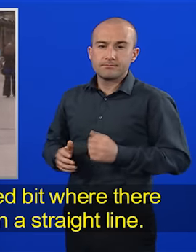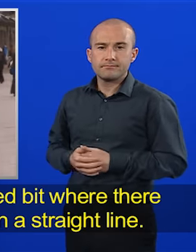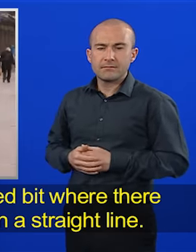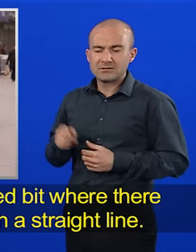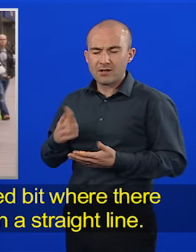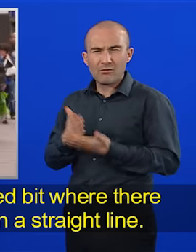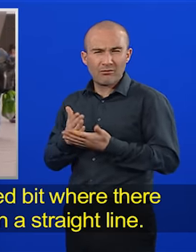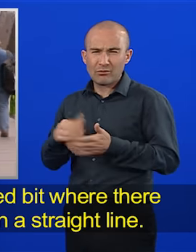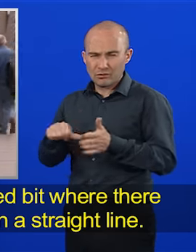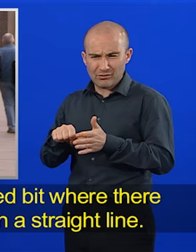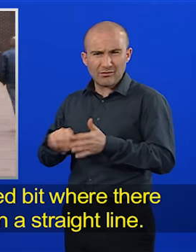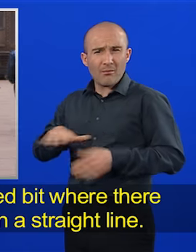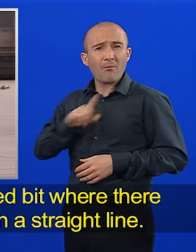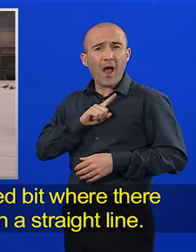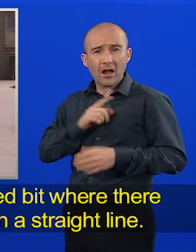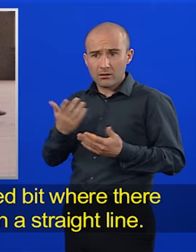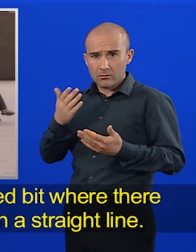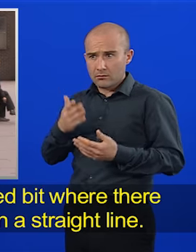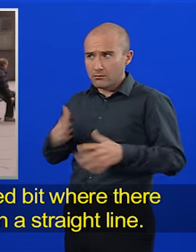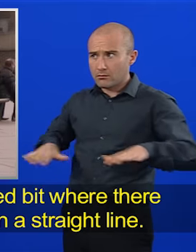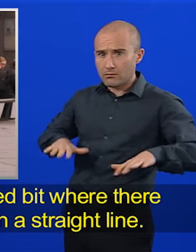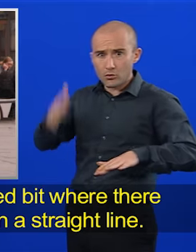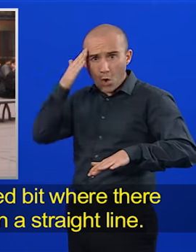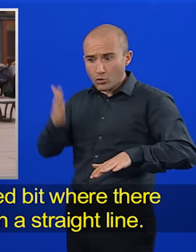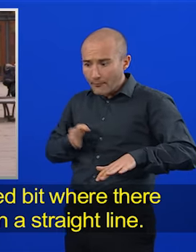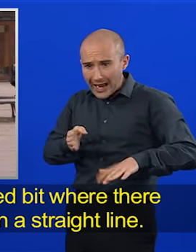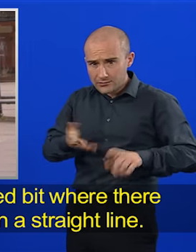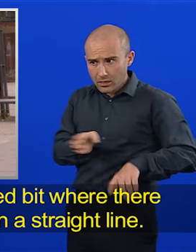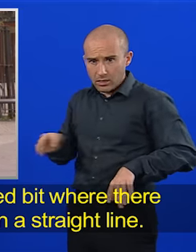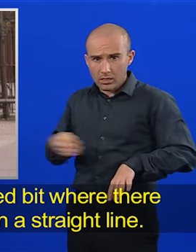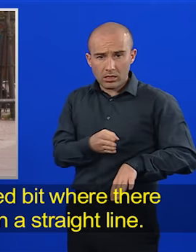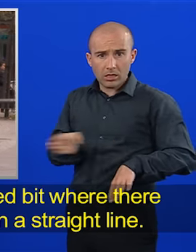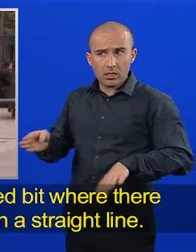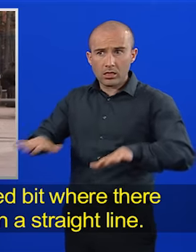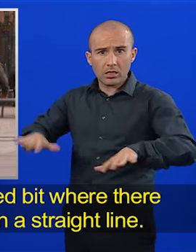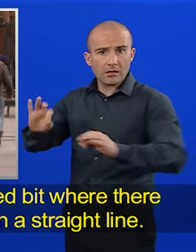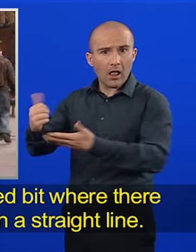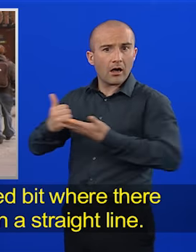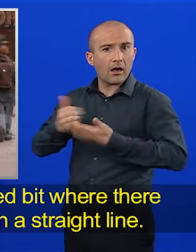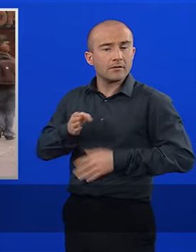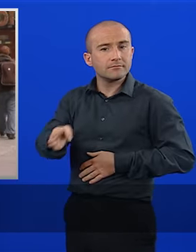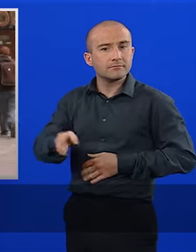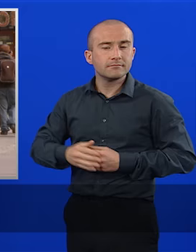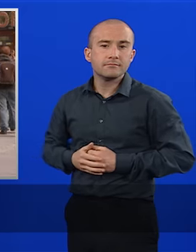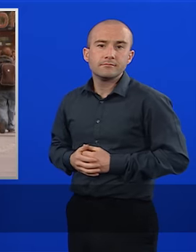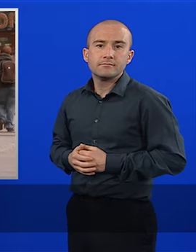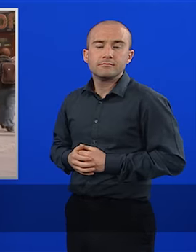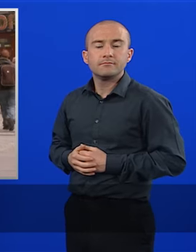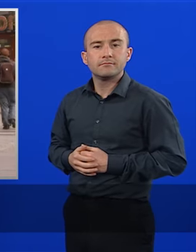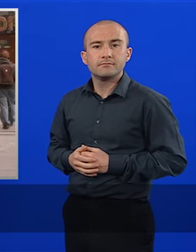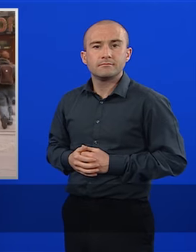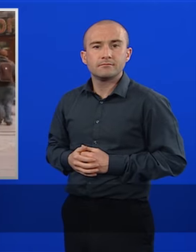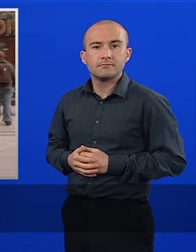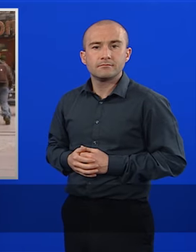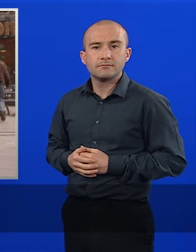space. This is a really complicated bit where there's nothing to keep you in a straight line.